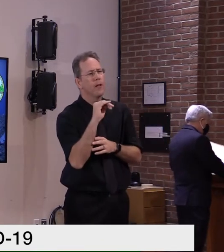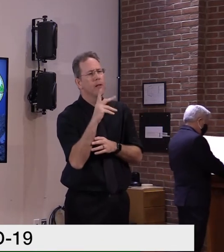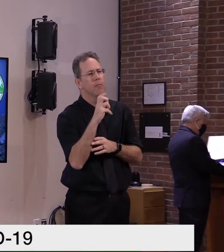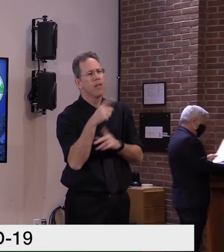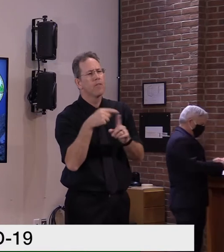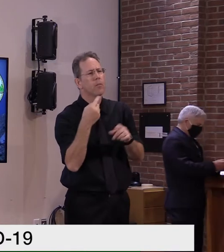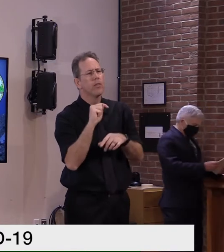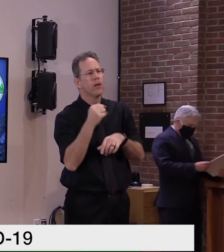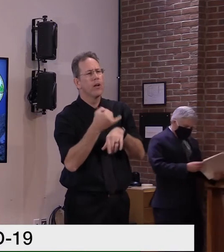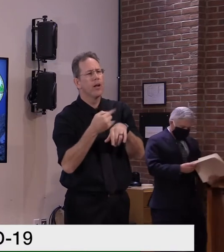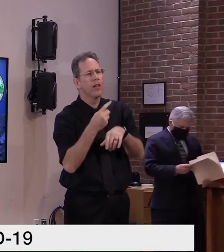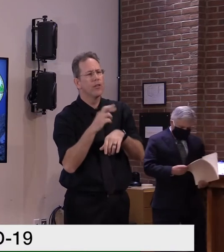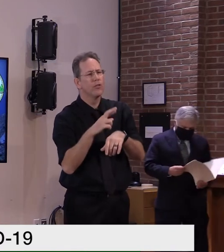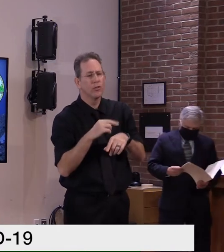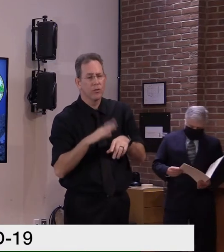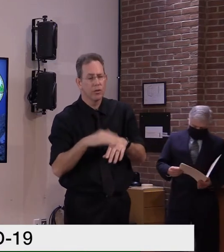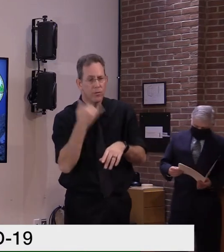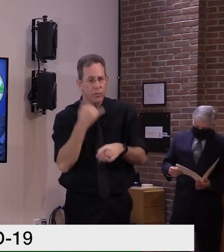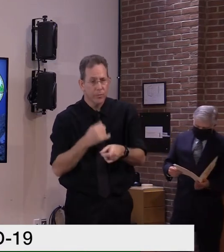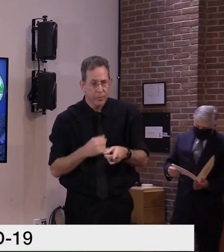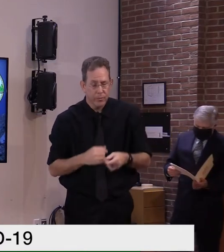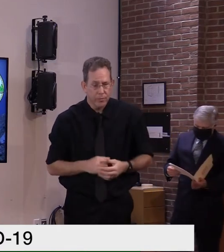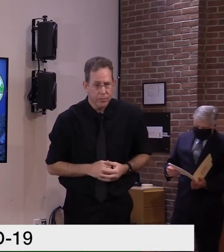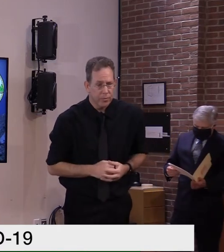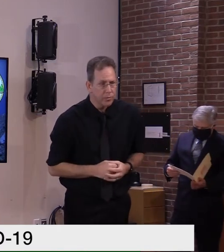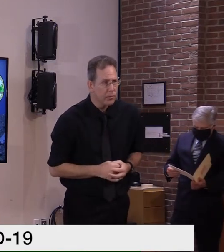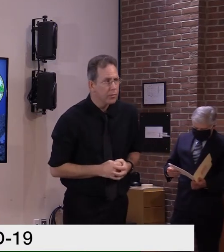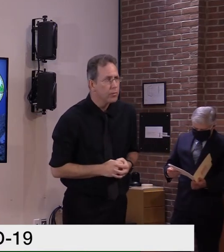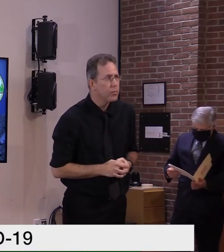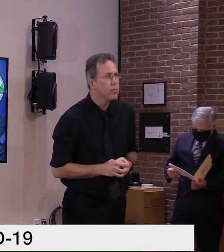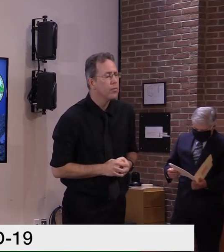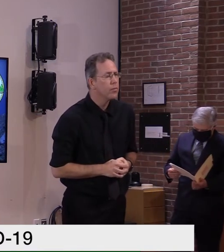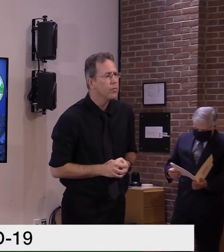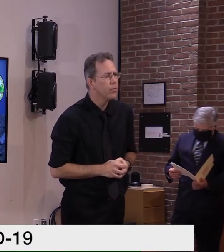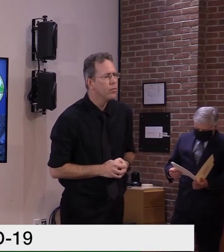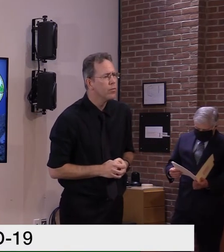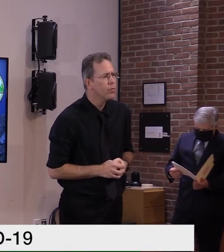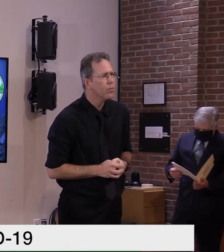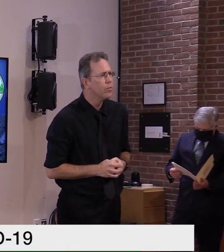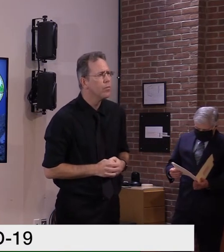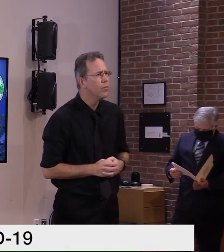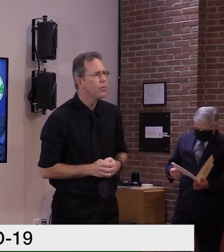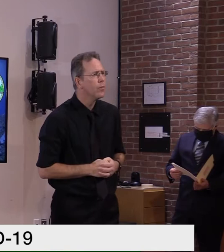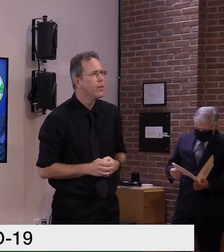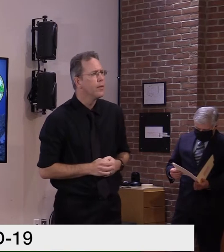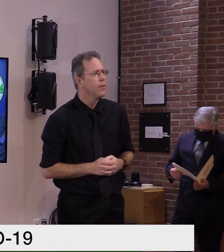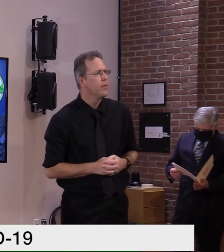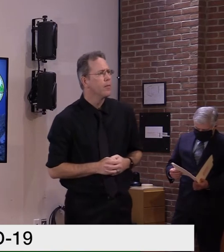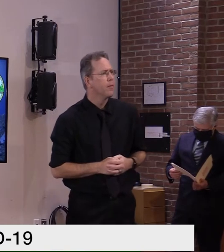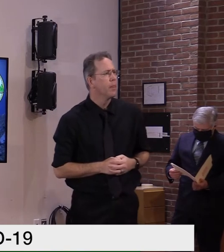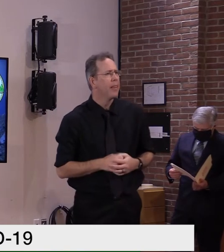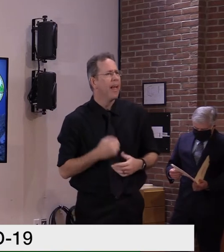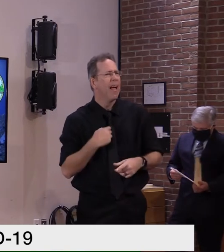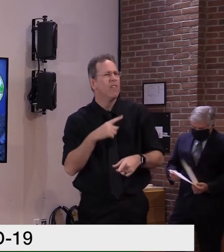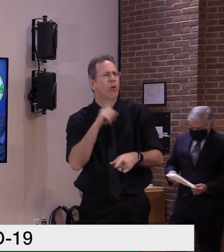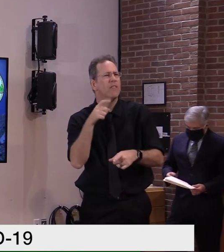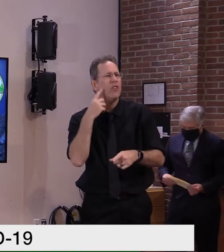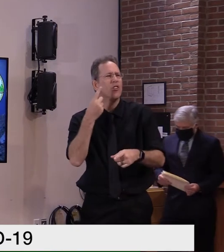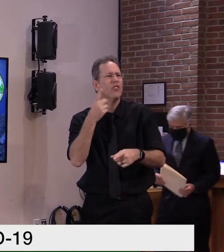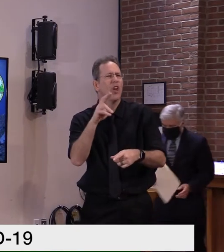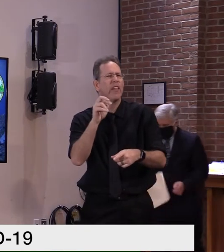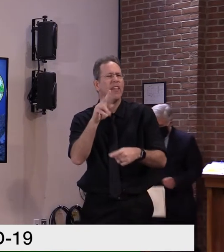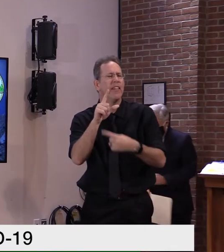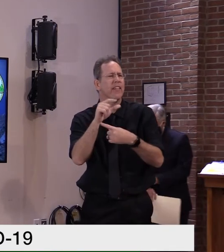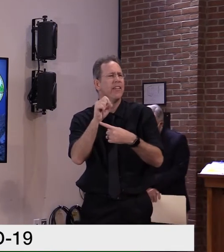Thank you, Rebecca. I may want to loop back around. I do have some questions for Dr. Levine, but maybe Secretary Smith could